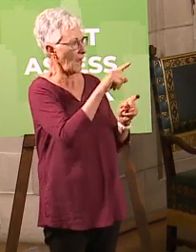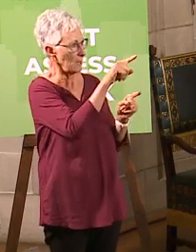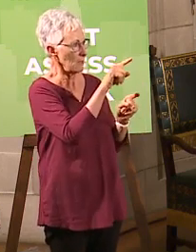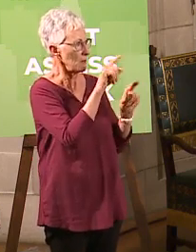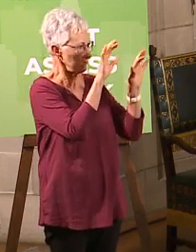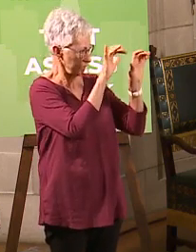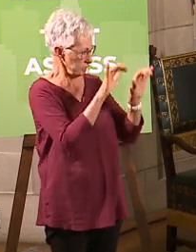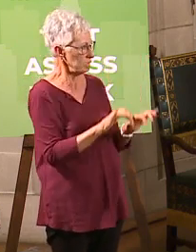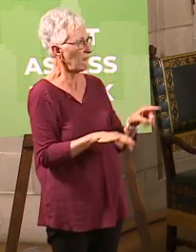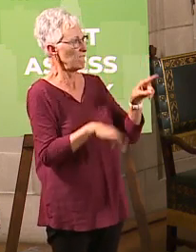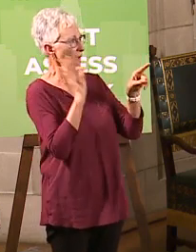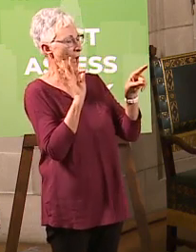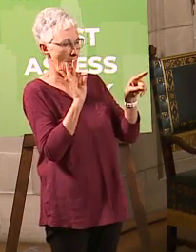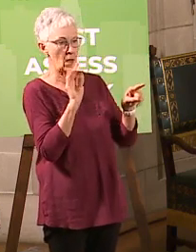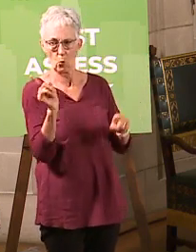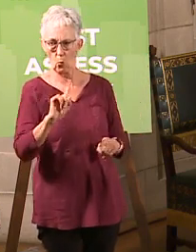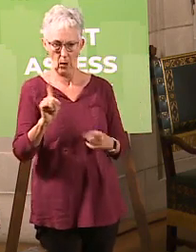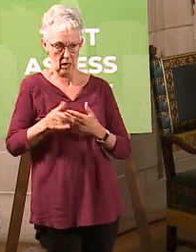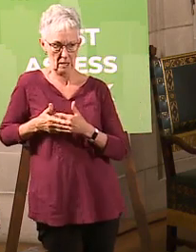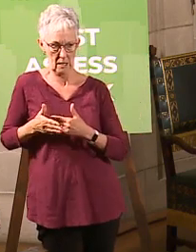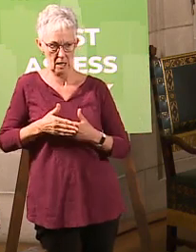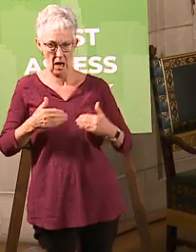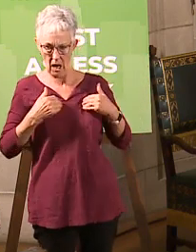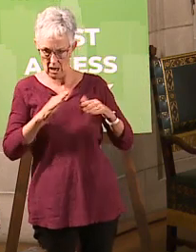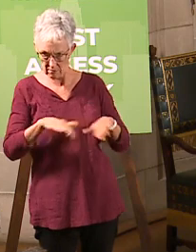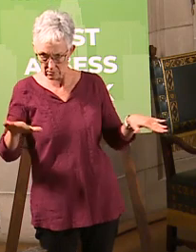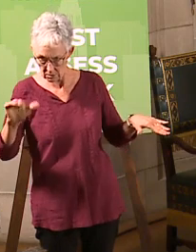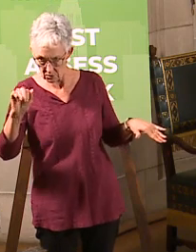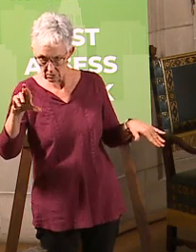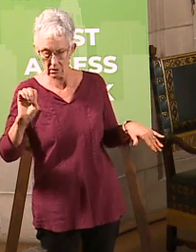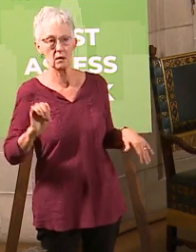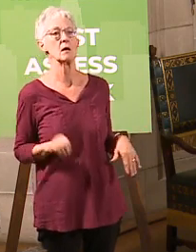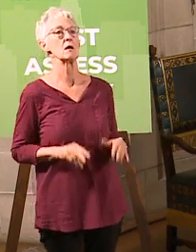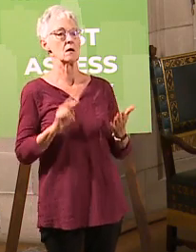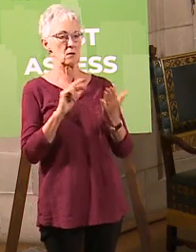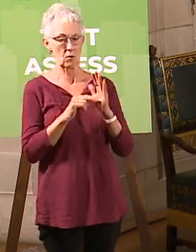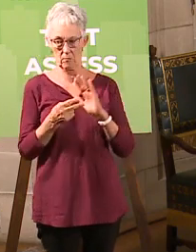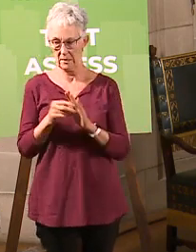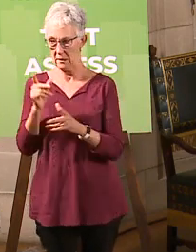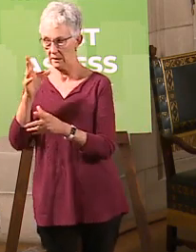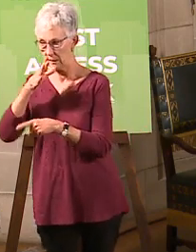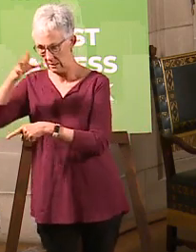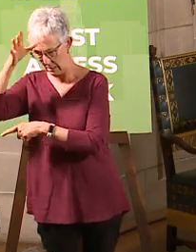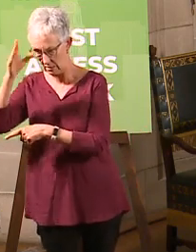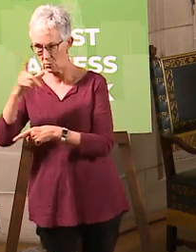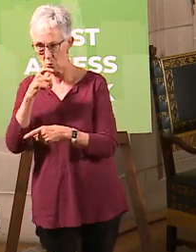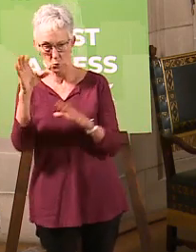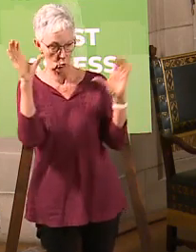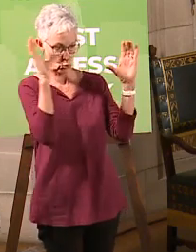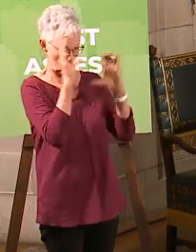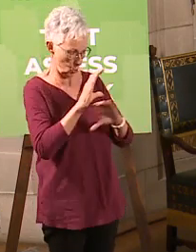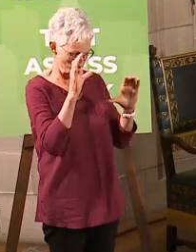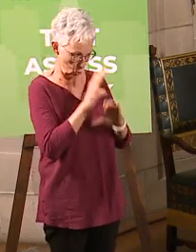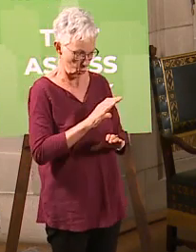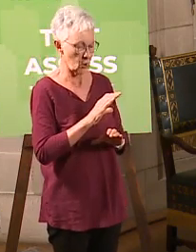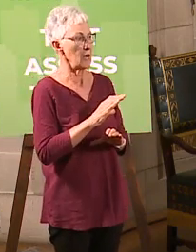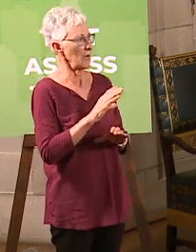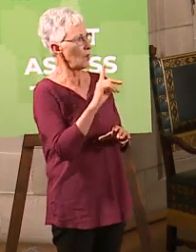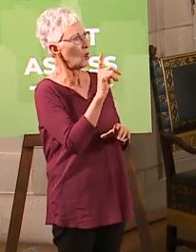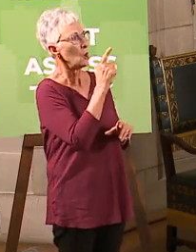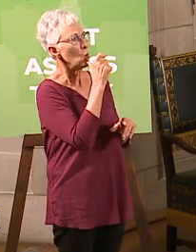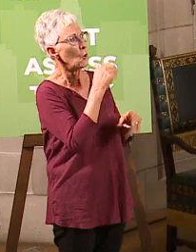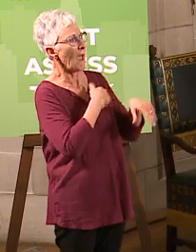soon. The department also plans to invest CARES Act dollar into the newly created Child Care Referral Network website. This